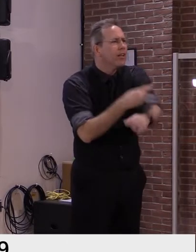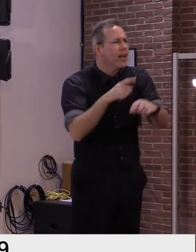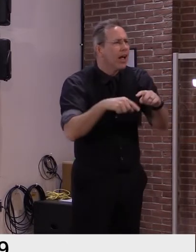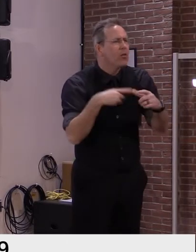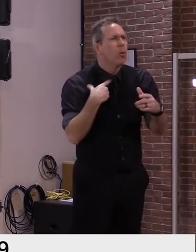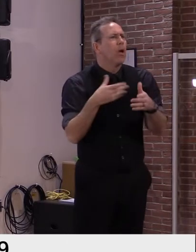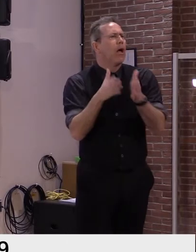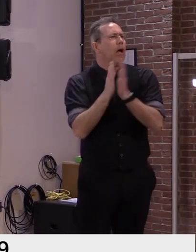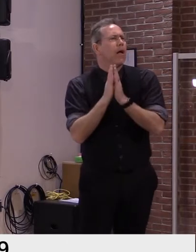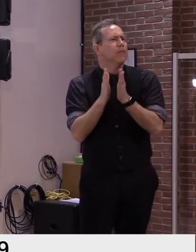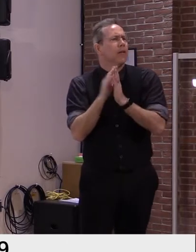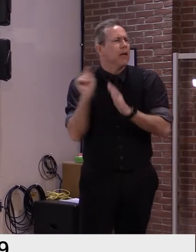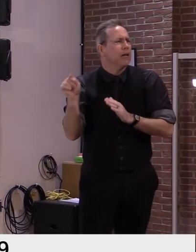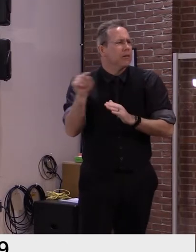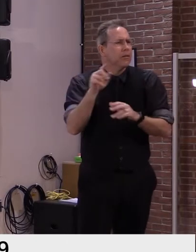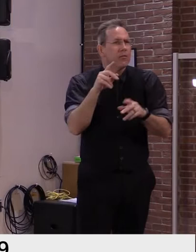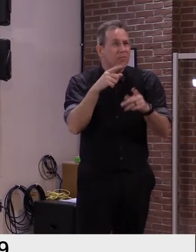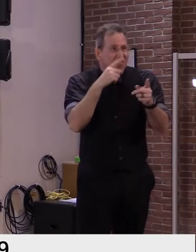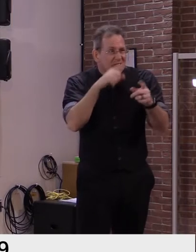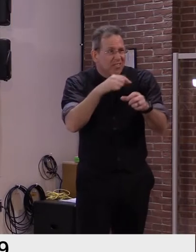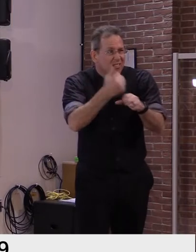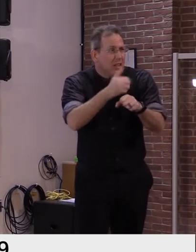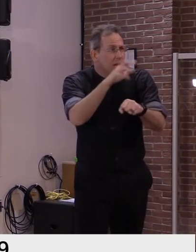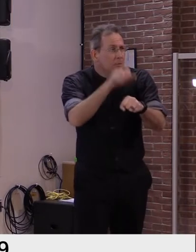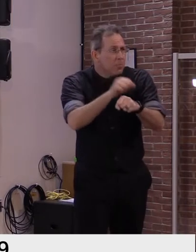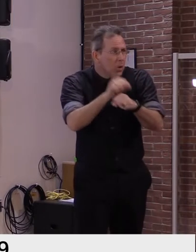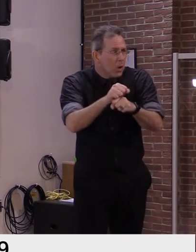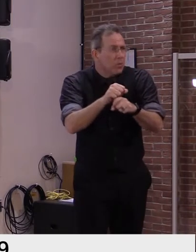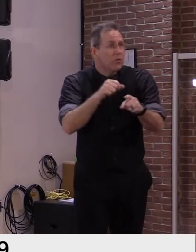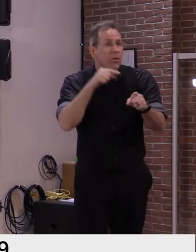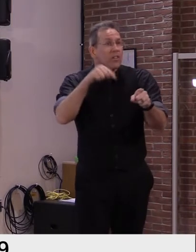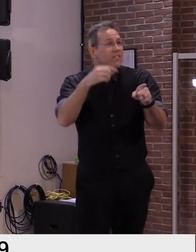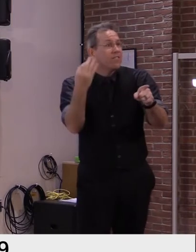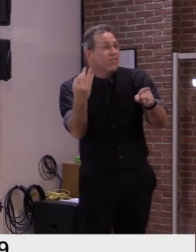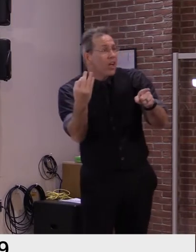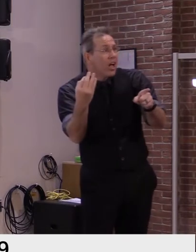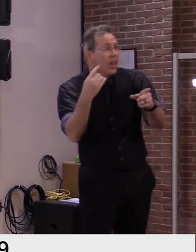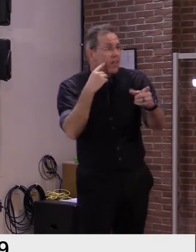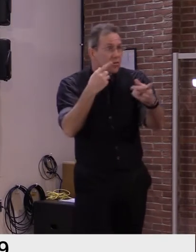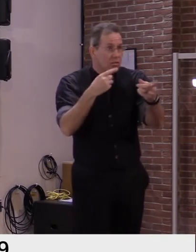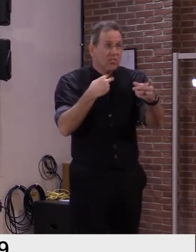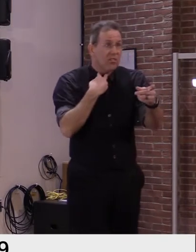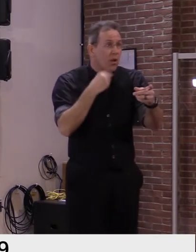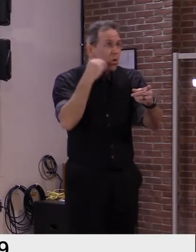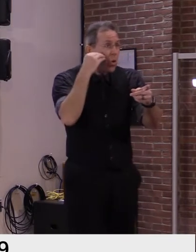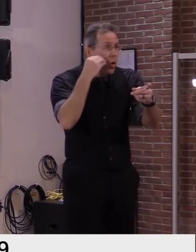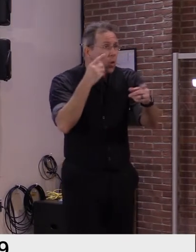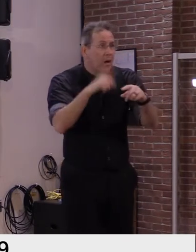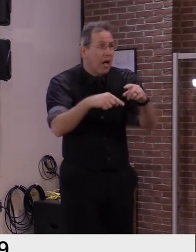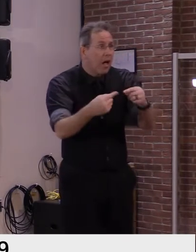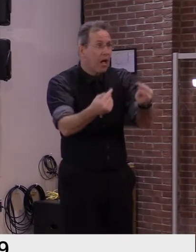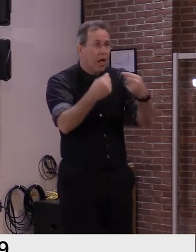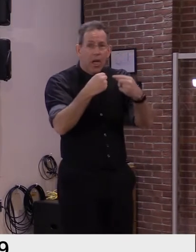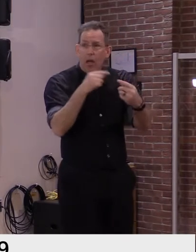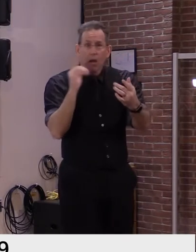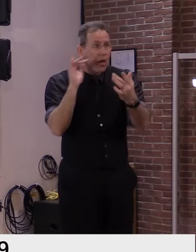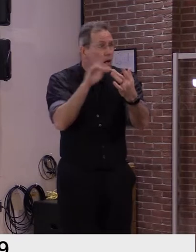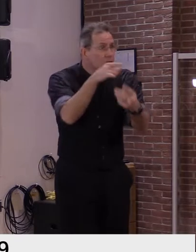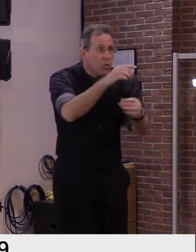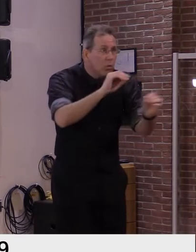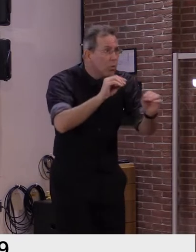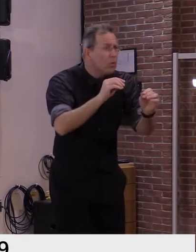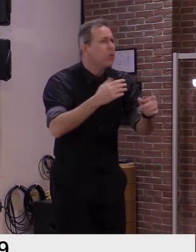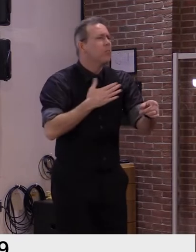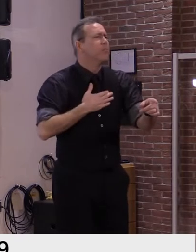this Friday, March 5th. If you are homebound and have not been contacted, please call the